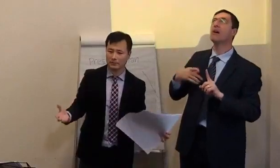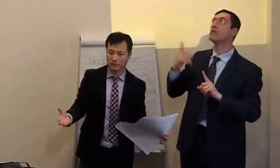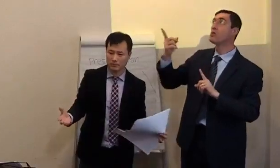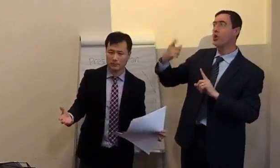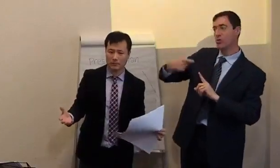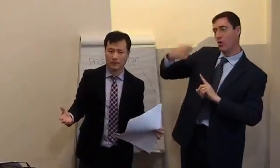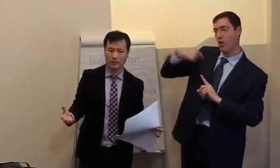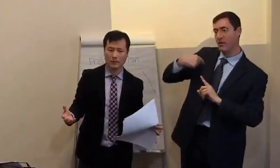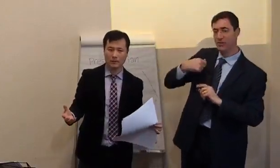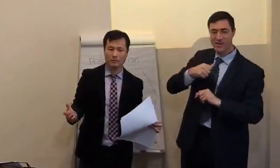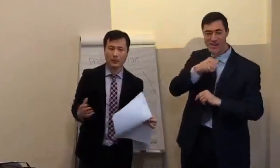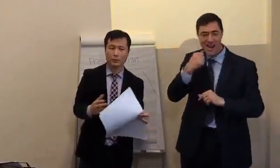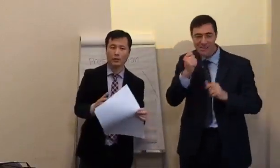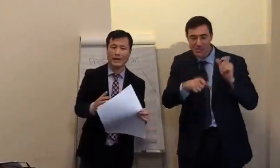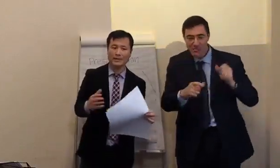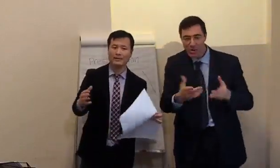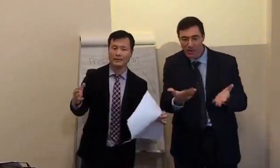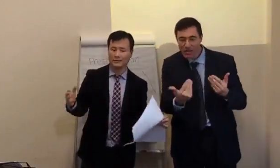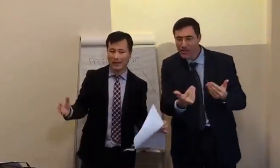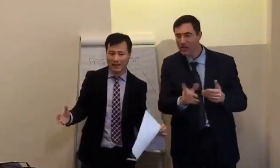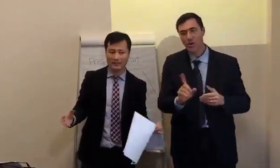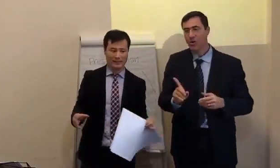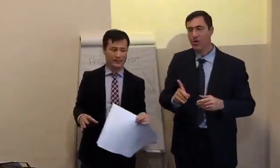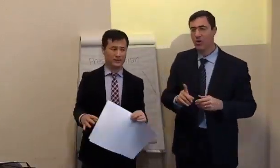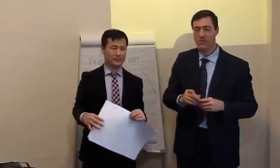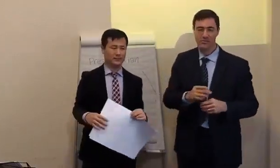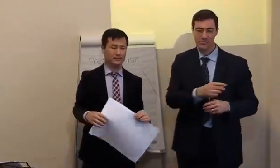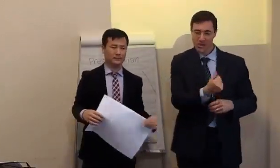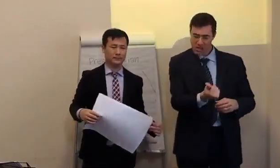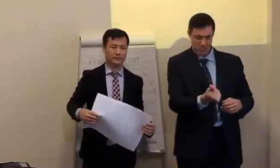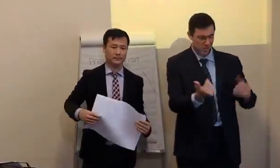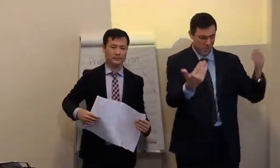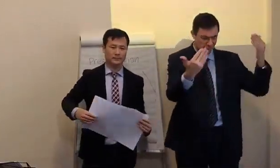people, but who are in darkness,